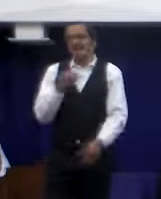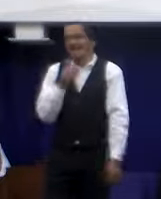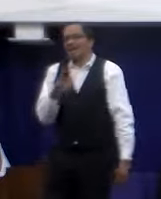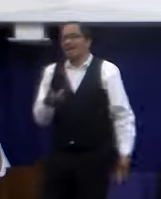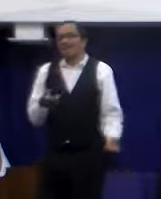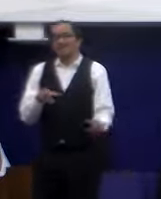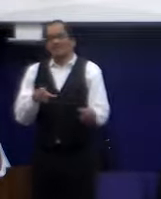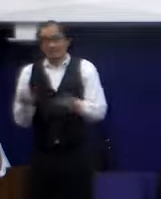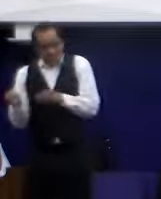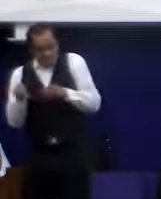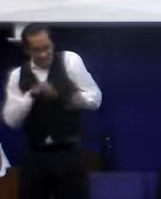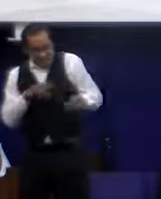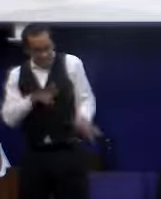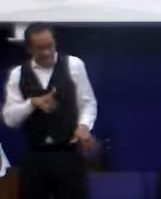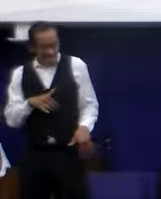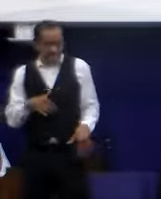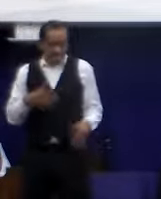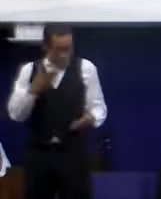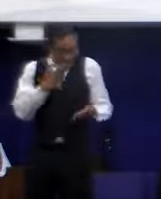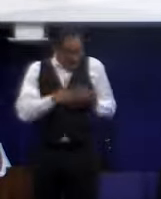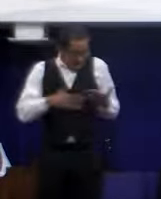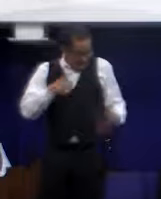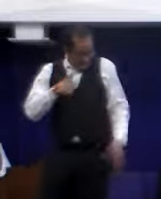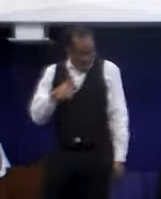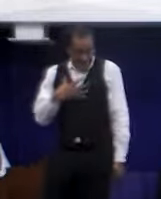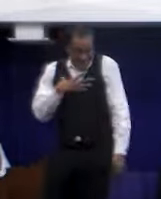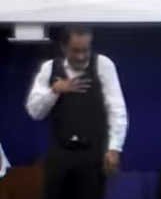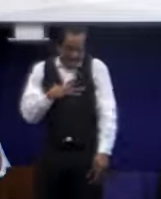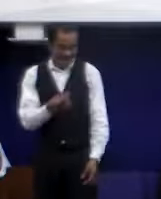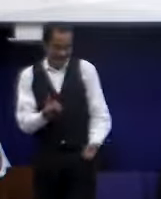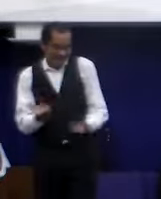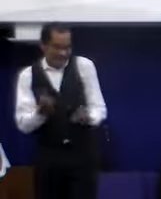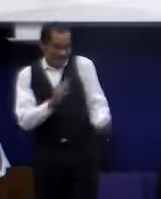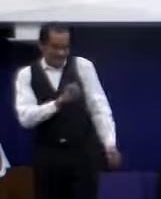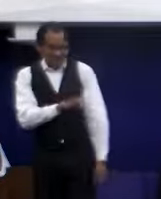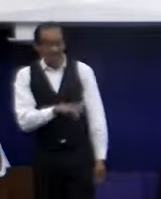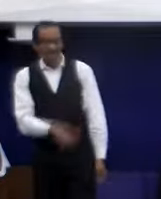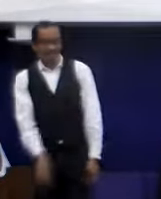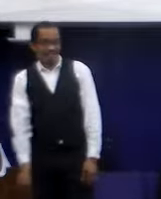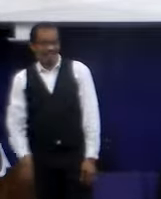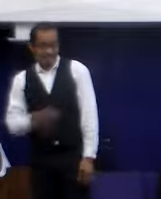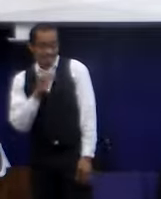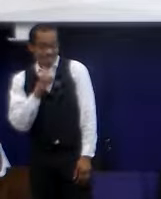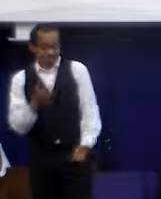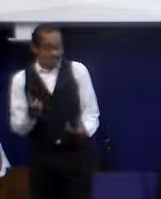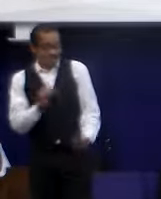That's part of me. I can't drive that. I like doing that. I can't do